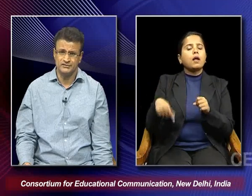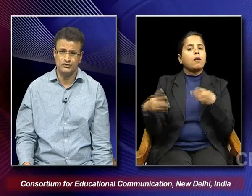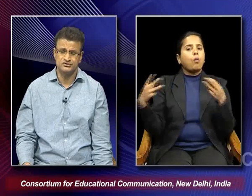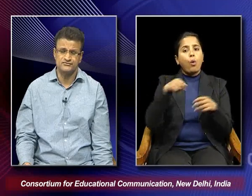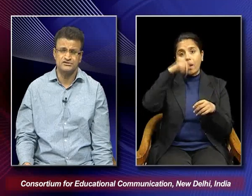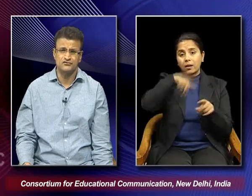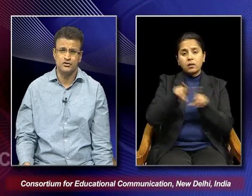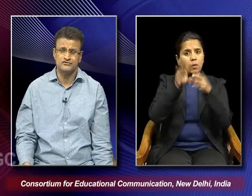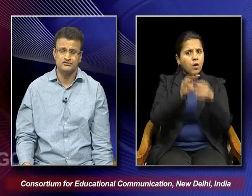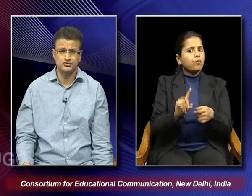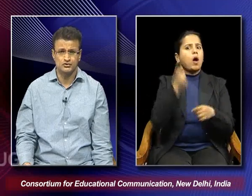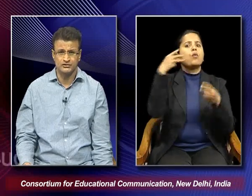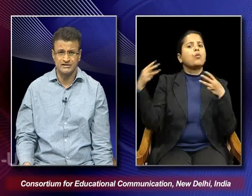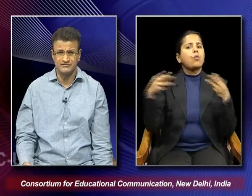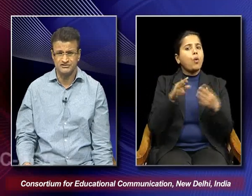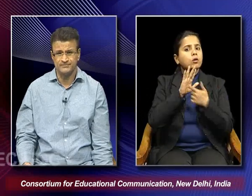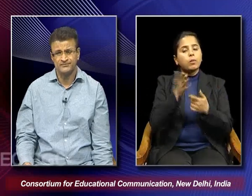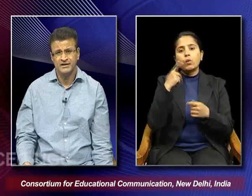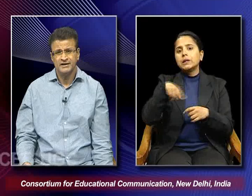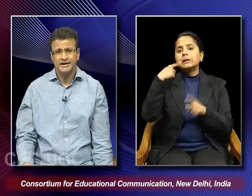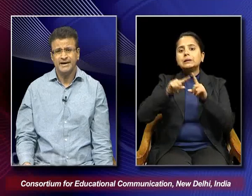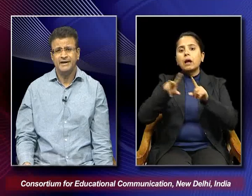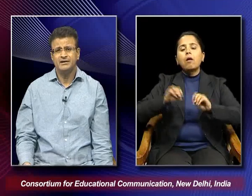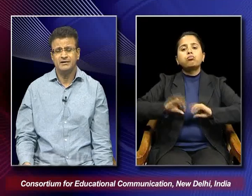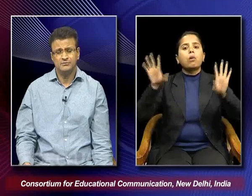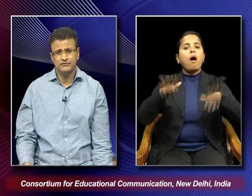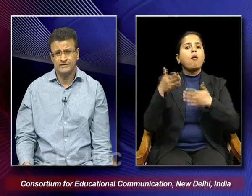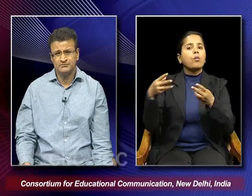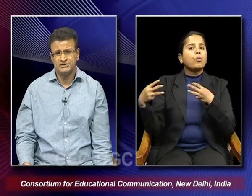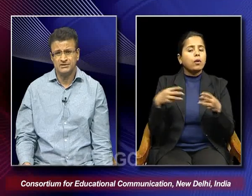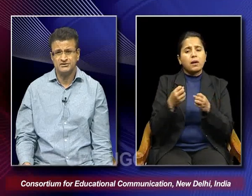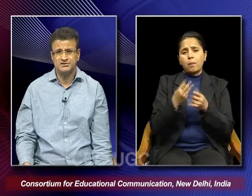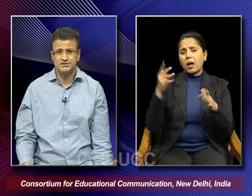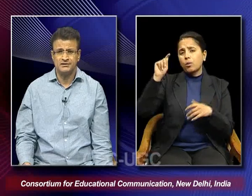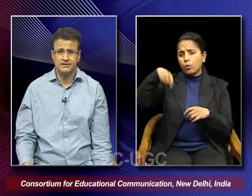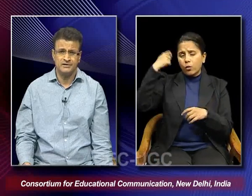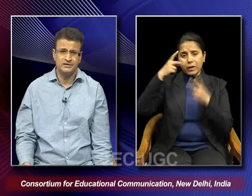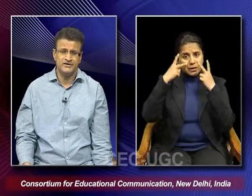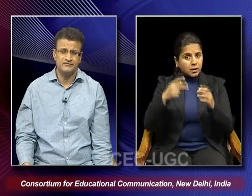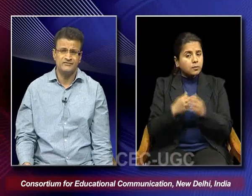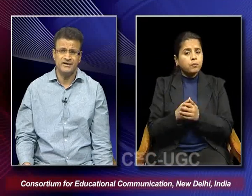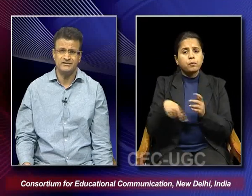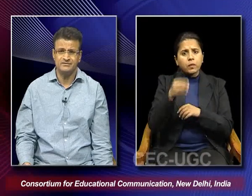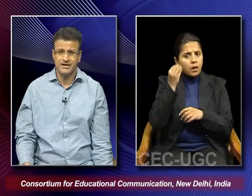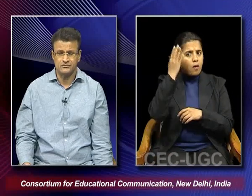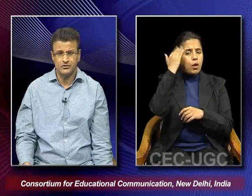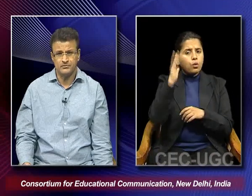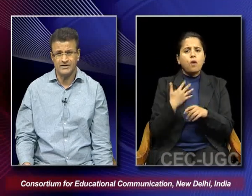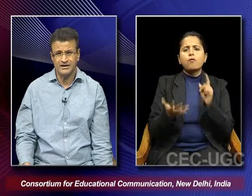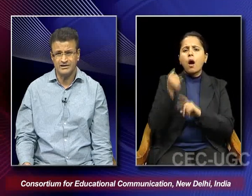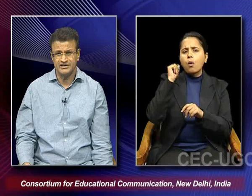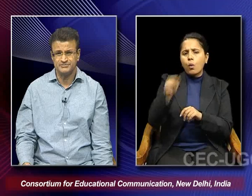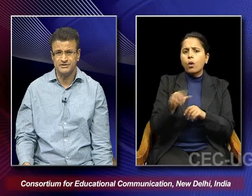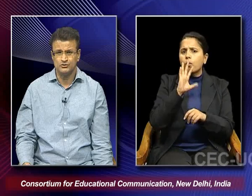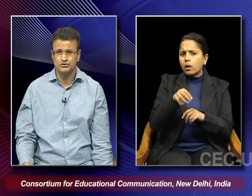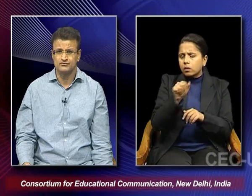India was the first war which was shown on the television. And a number of films where we find that the backdrop of